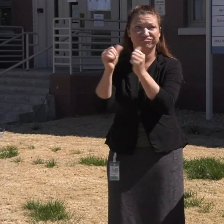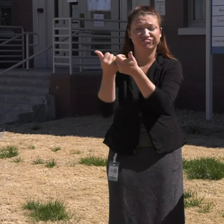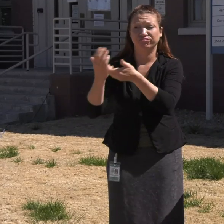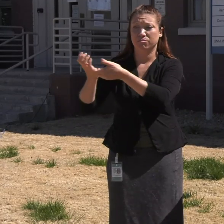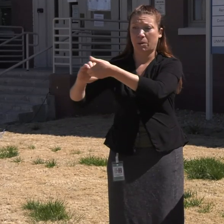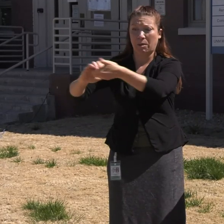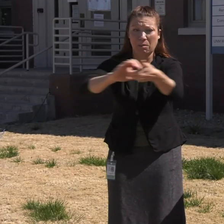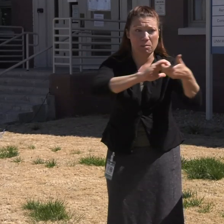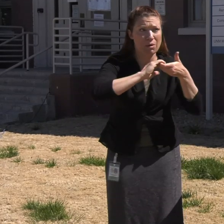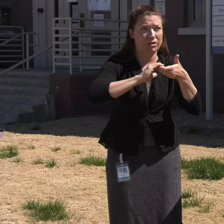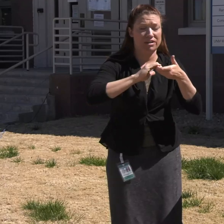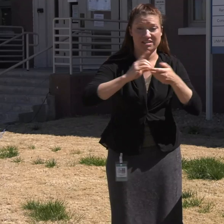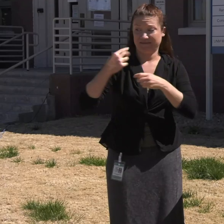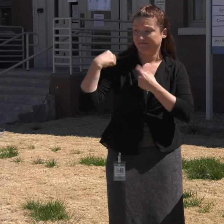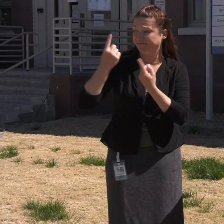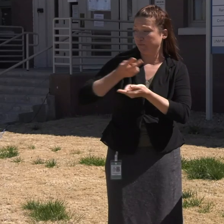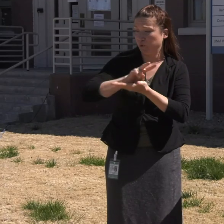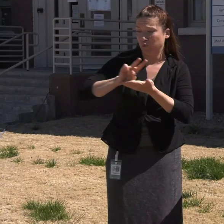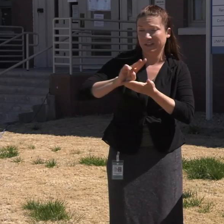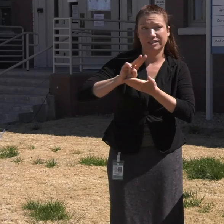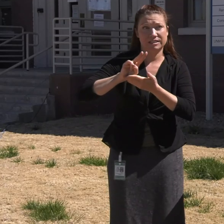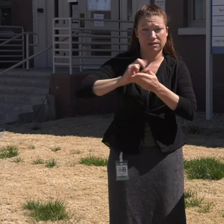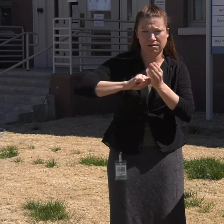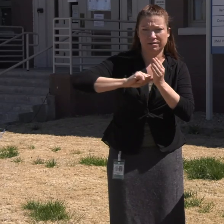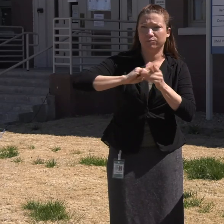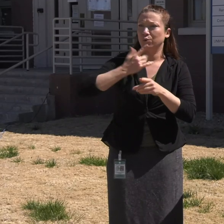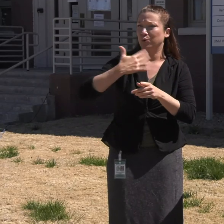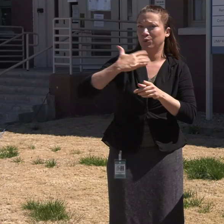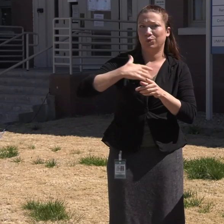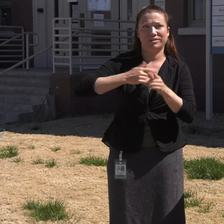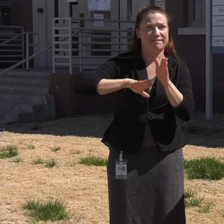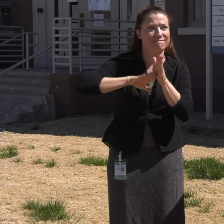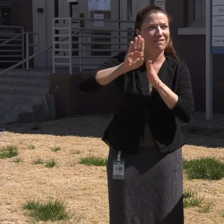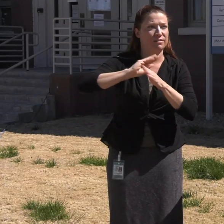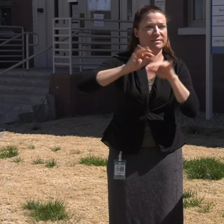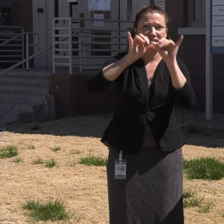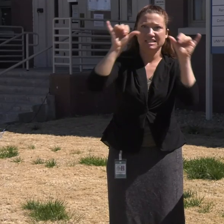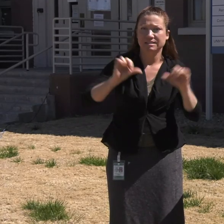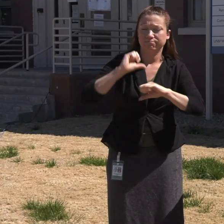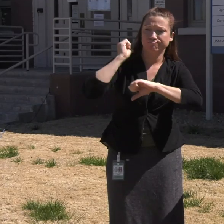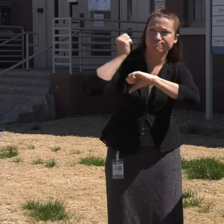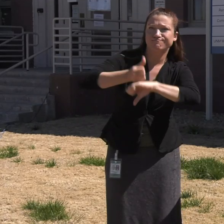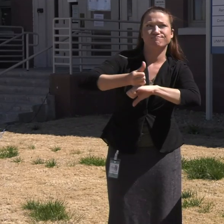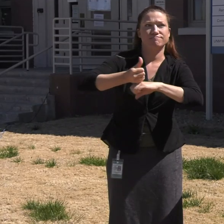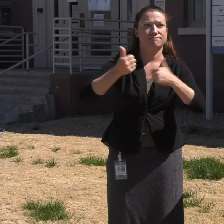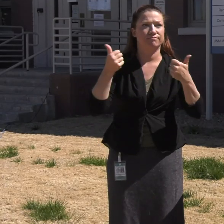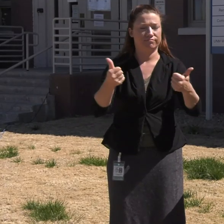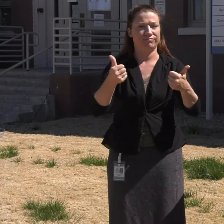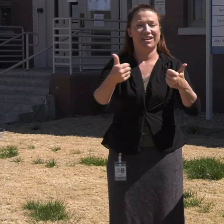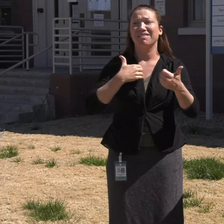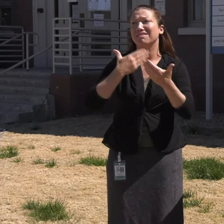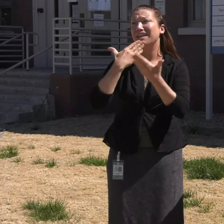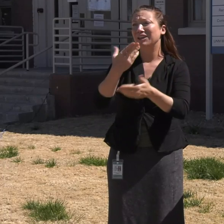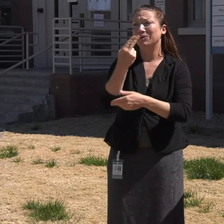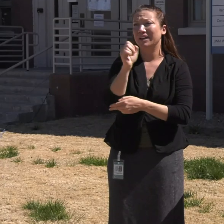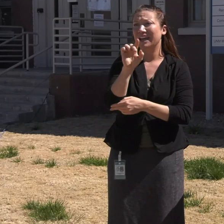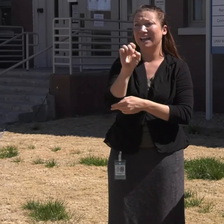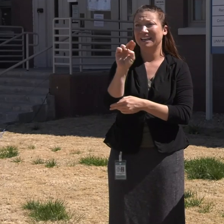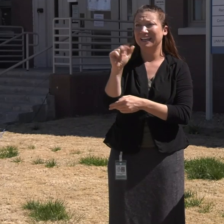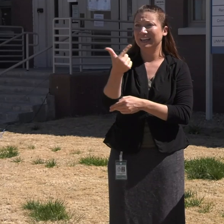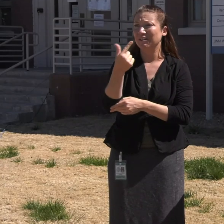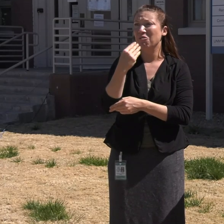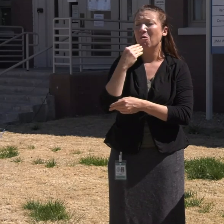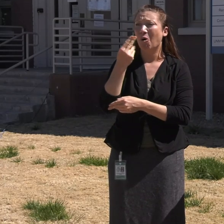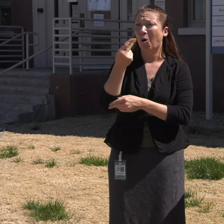the last 2 weeks in putting this system in place. I want to take a moment to thank Heading Home, who we contract with to operate the